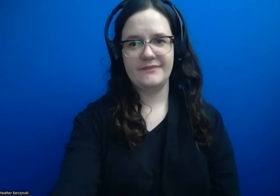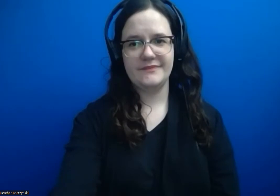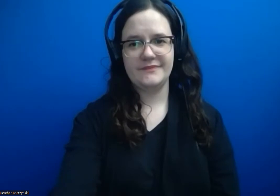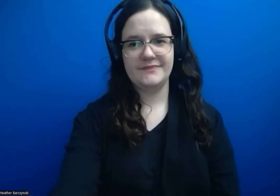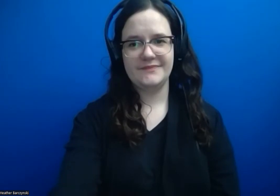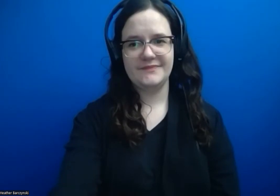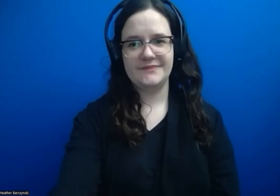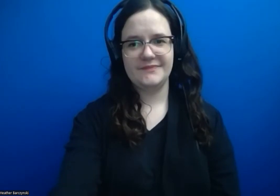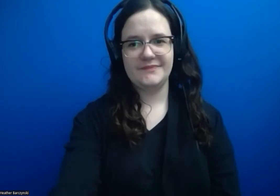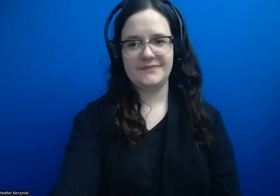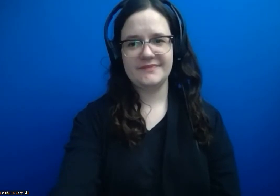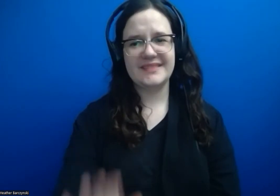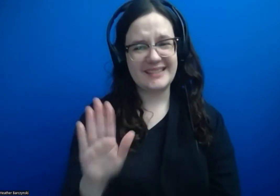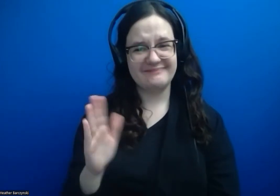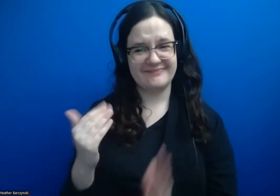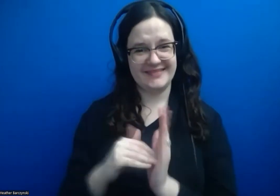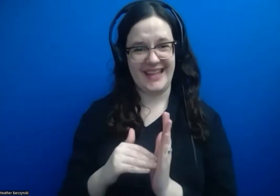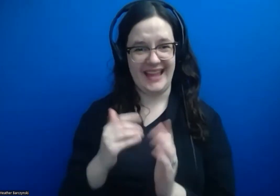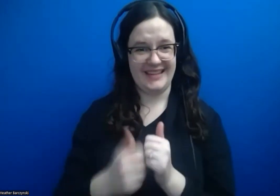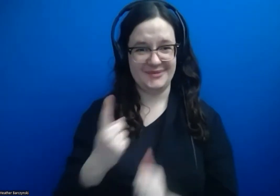Once again, if everyone could please mute themselves.